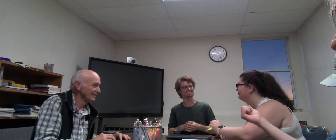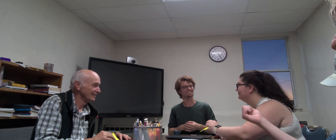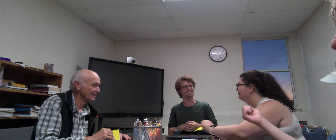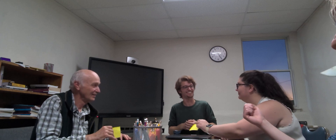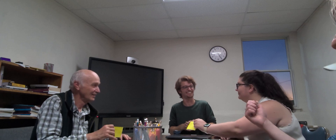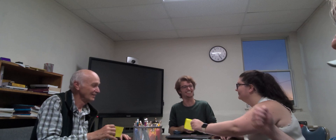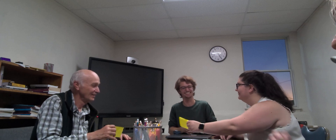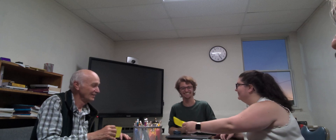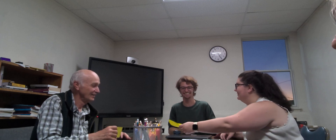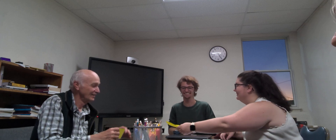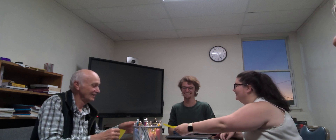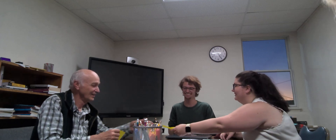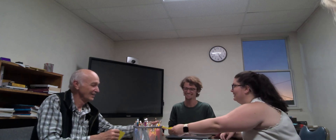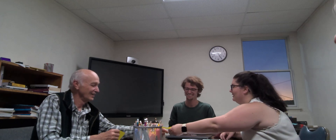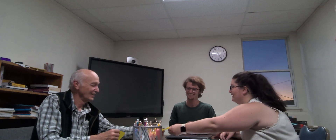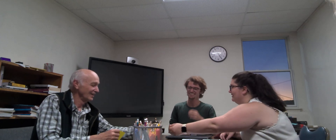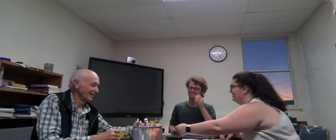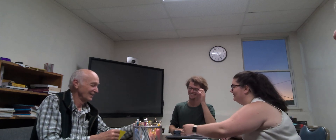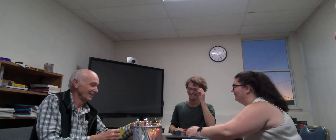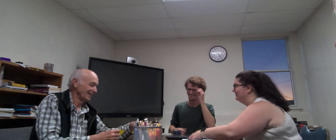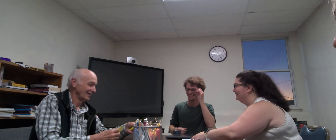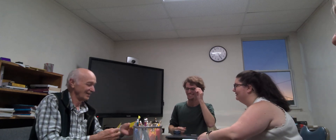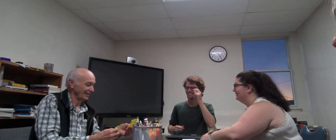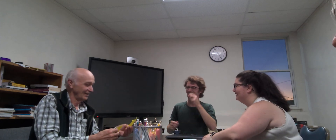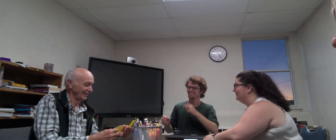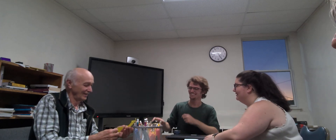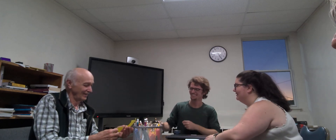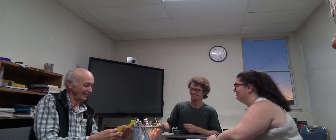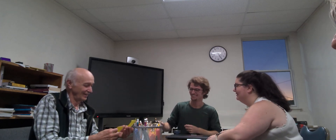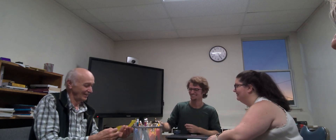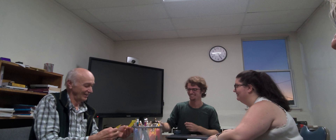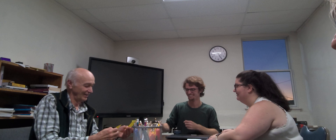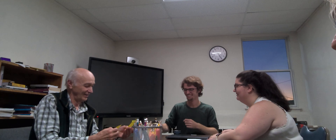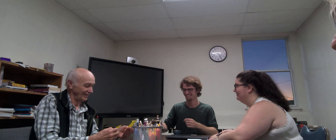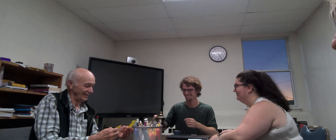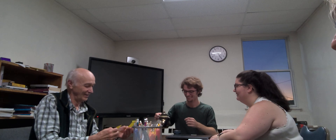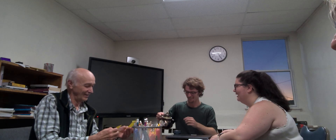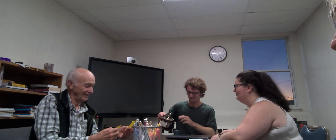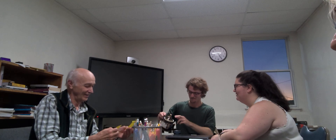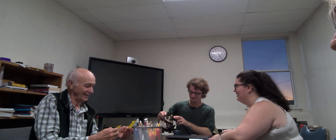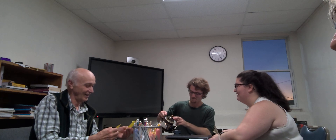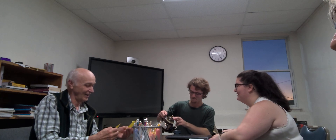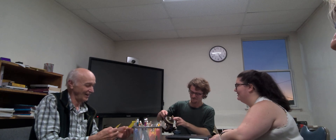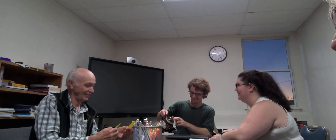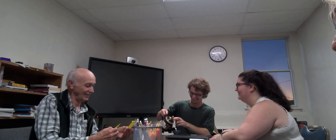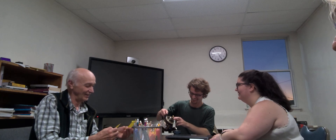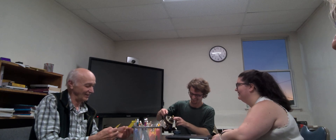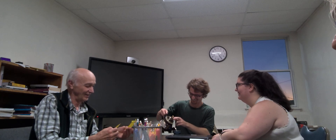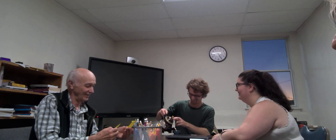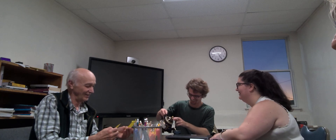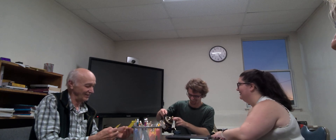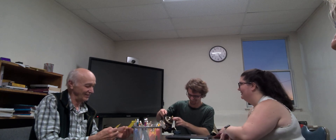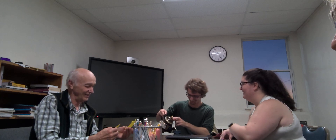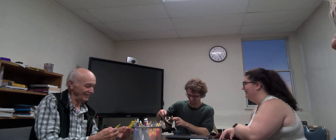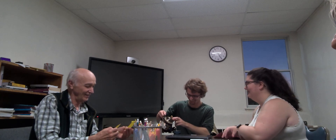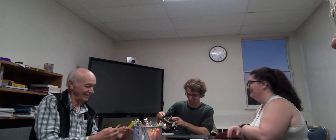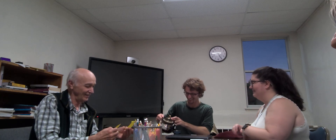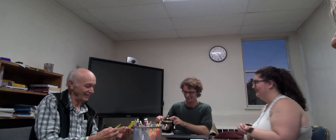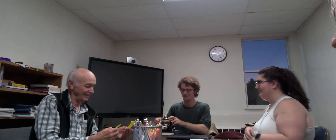There you go. There you go. Hand, It's found its home. H, I would not pick Okay, you. alright, R. alright.